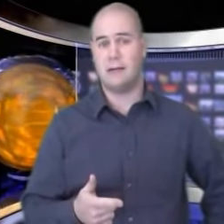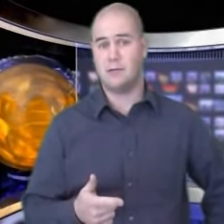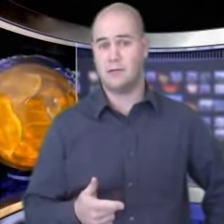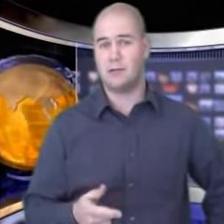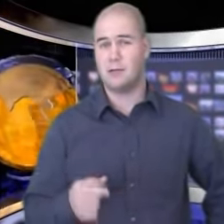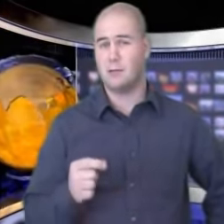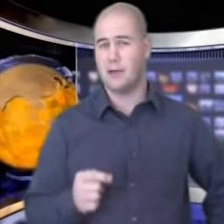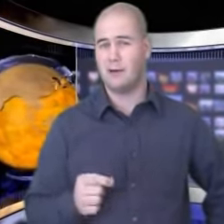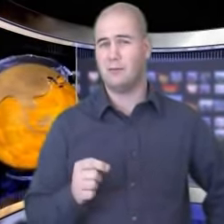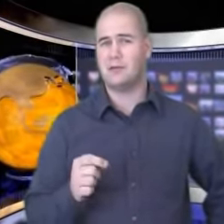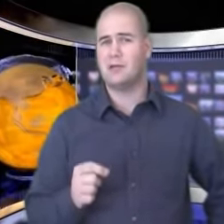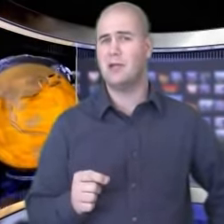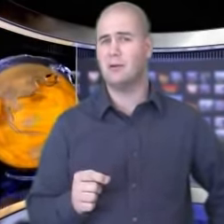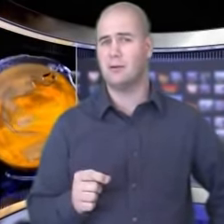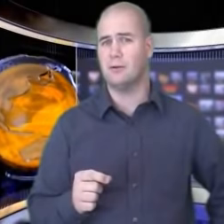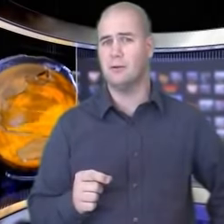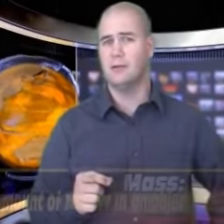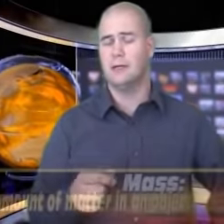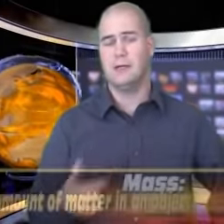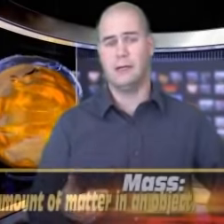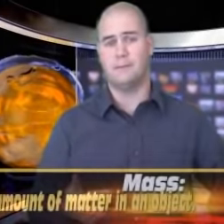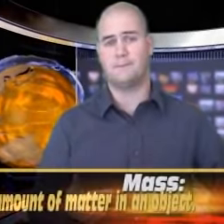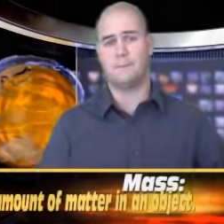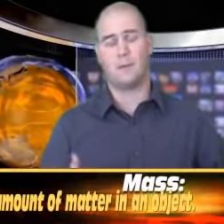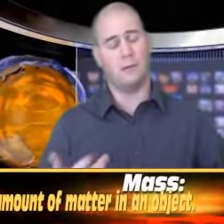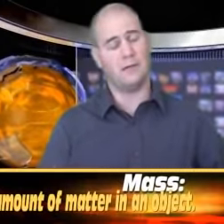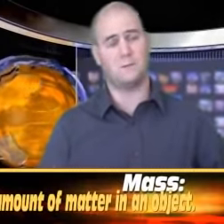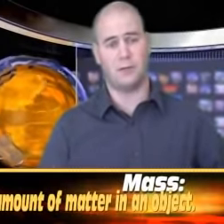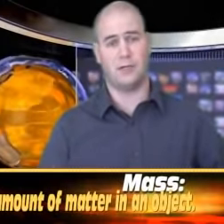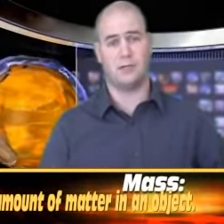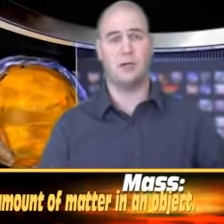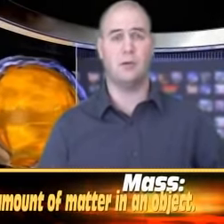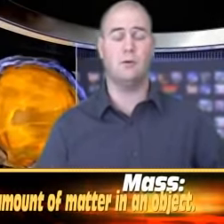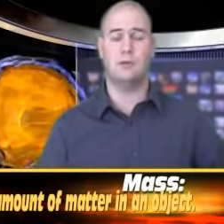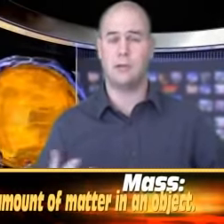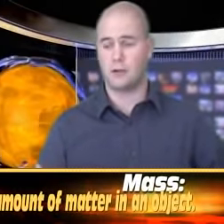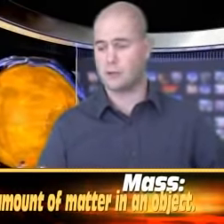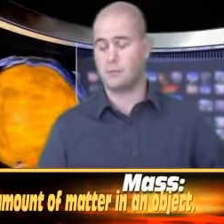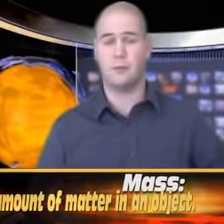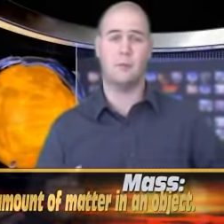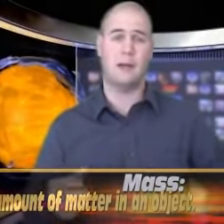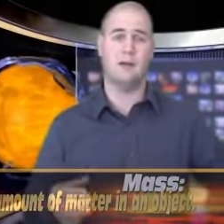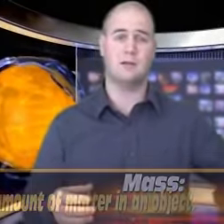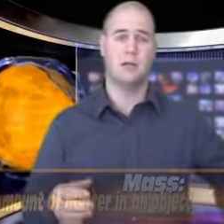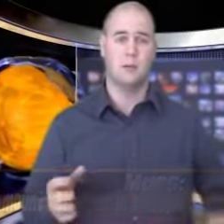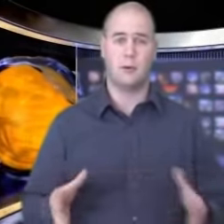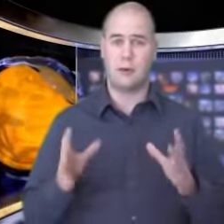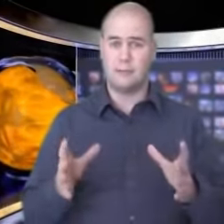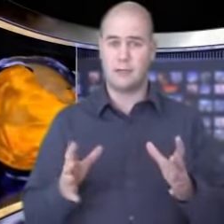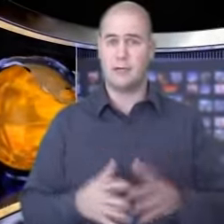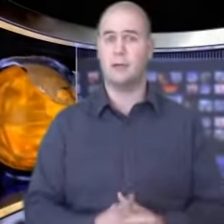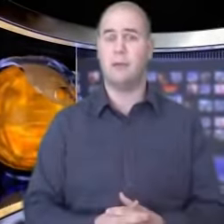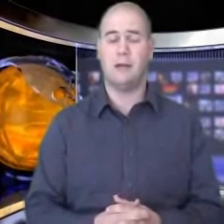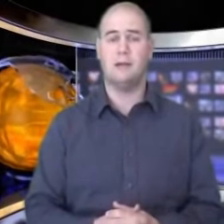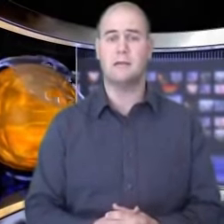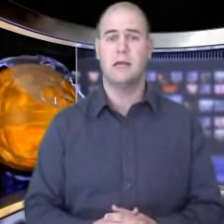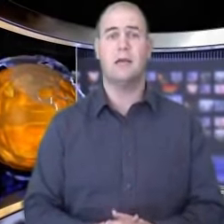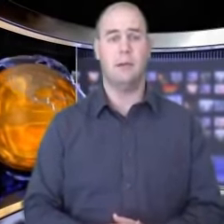object is the amount of material in it. Well, that's pretty easy to do. We take our triple beam balance, put our object on the balance, and measure